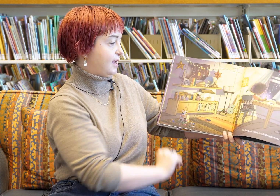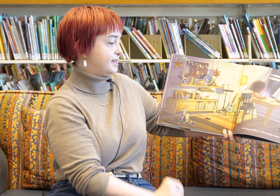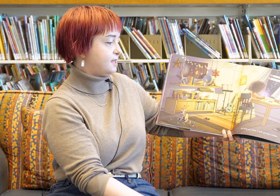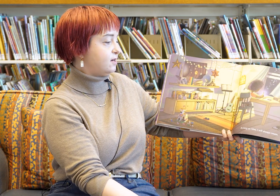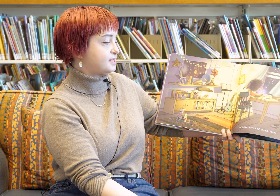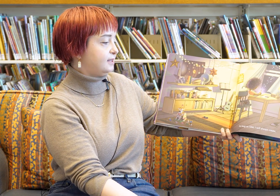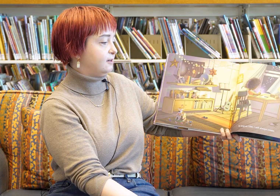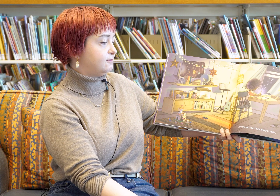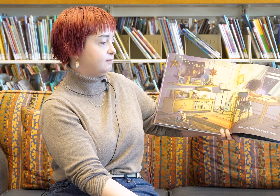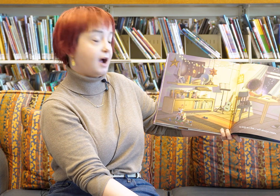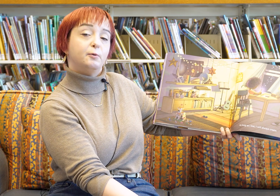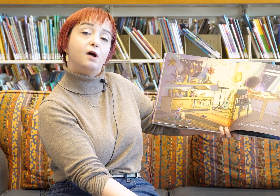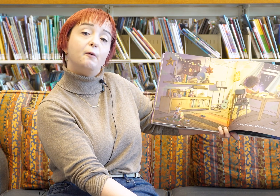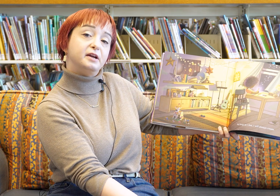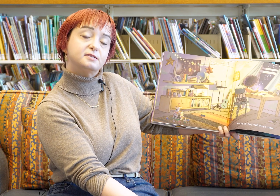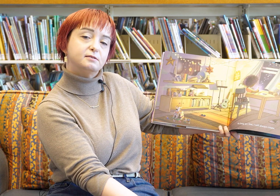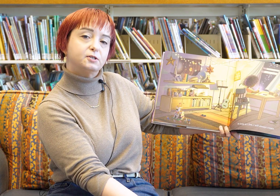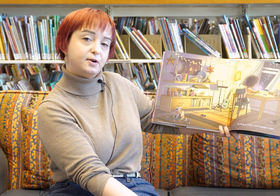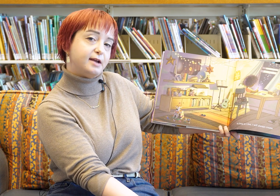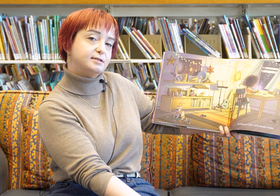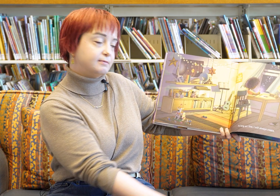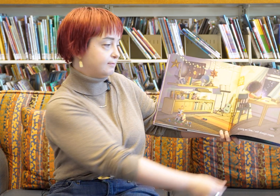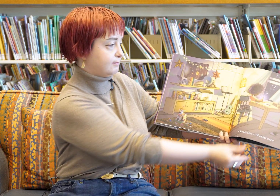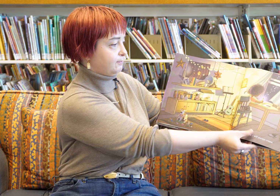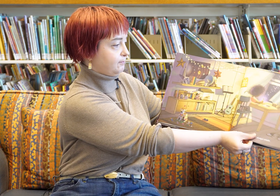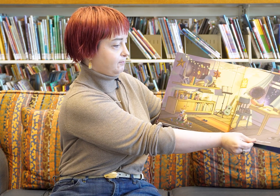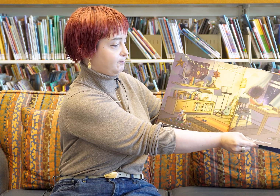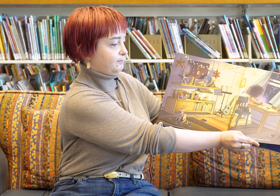as long as I live, I will always create.